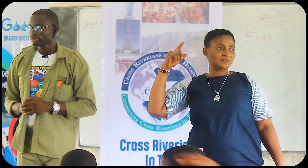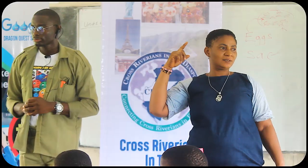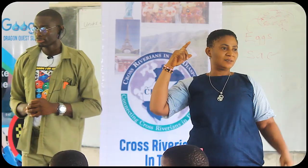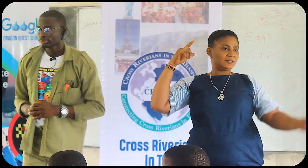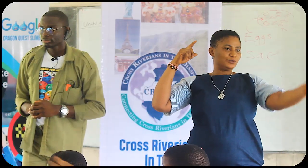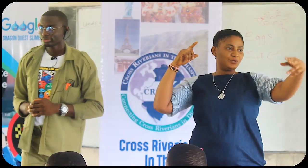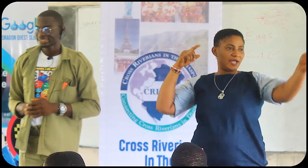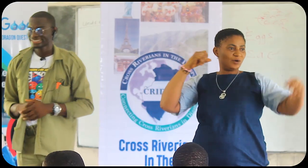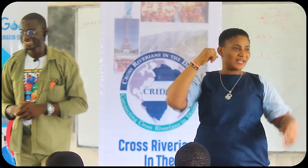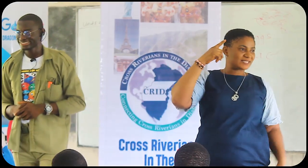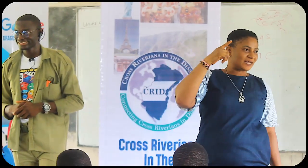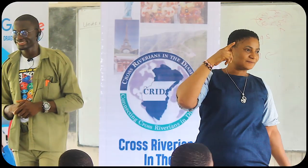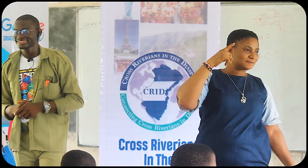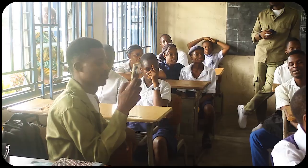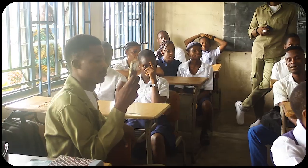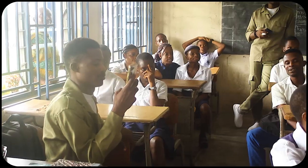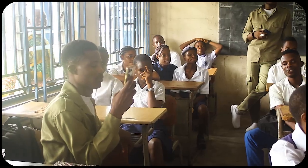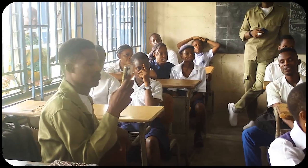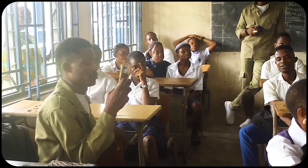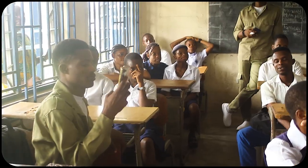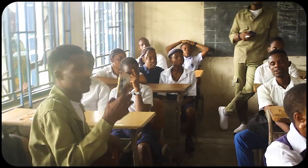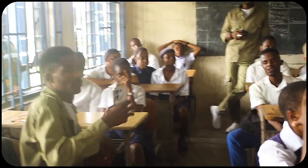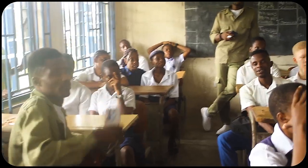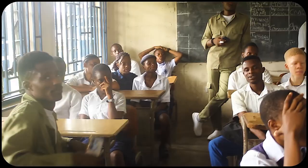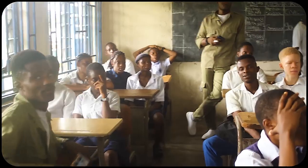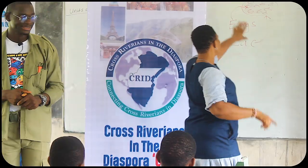Understand? You here? Understand? So it's the same.